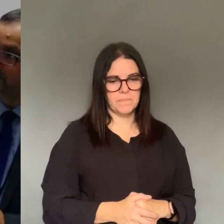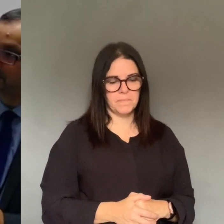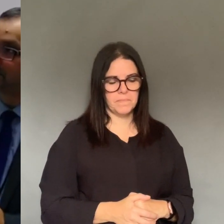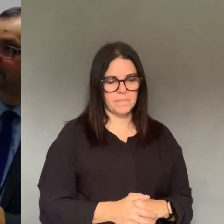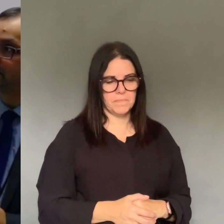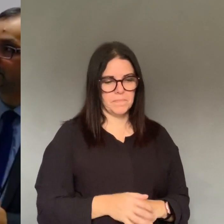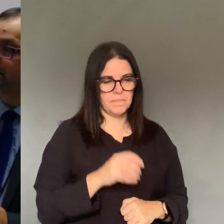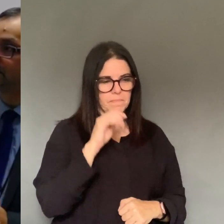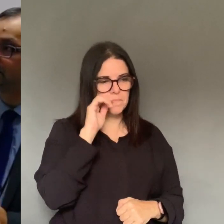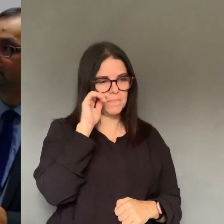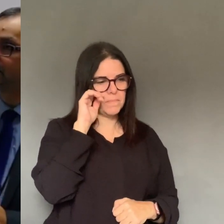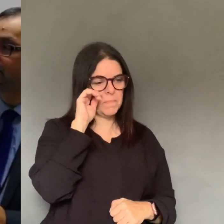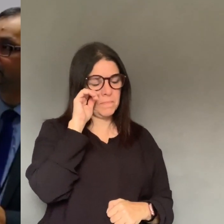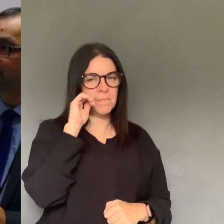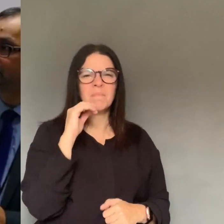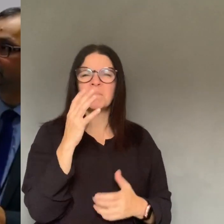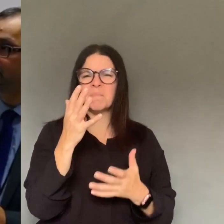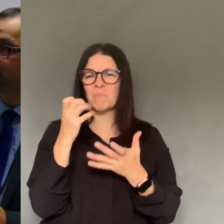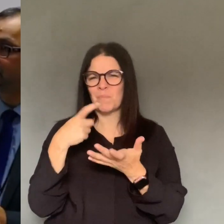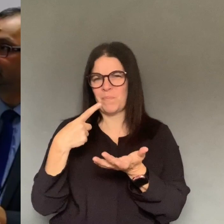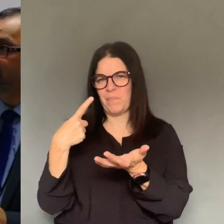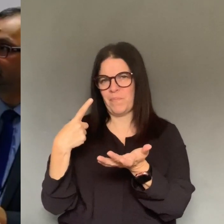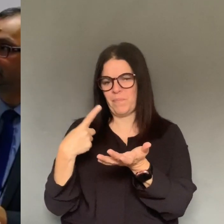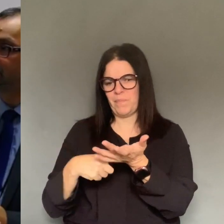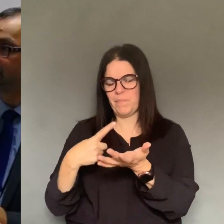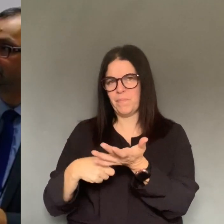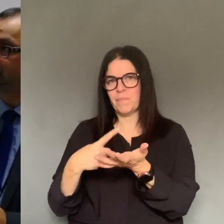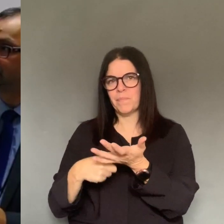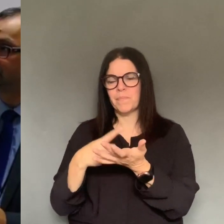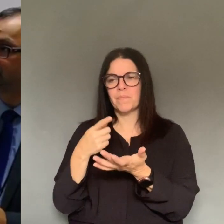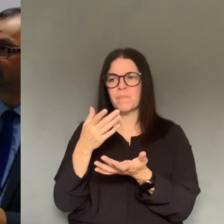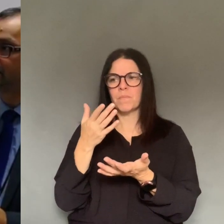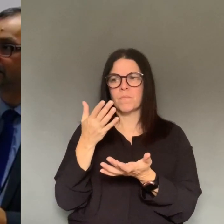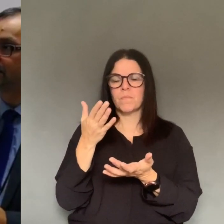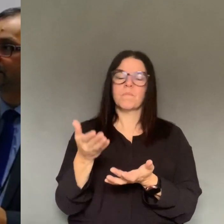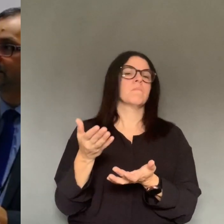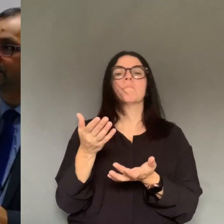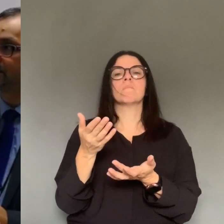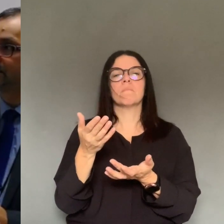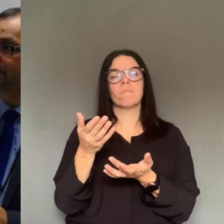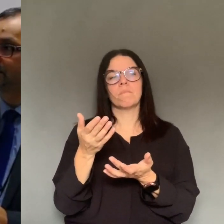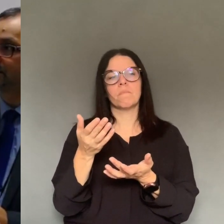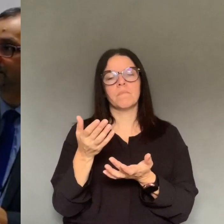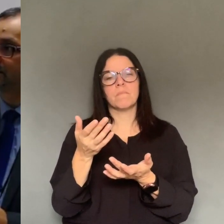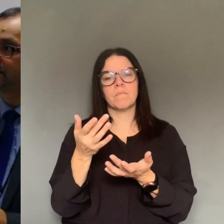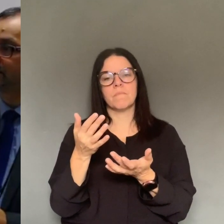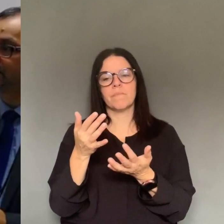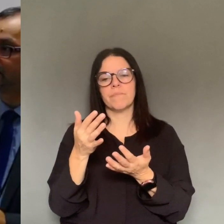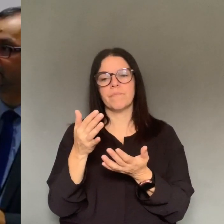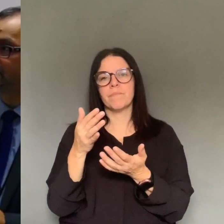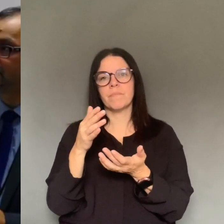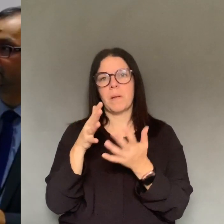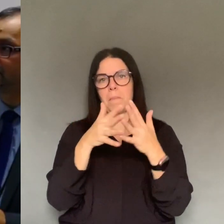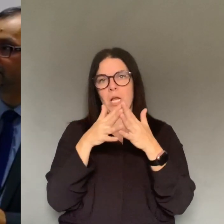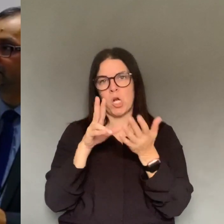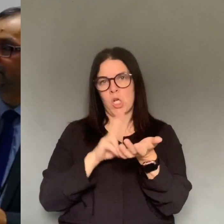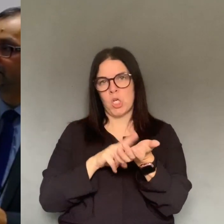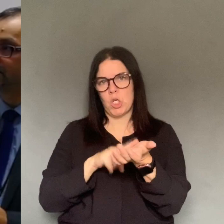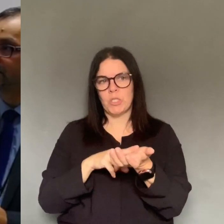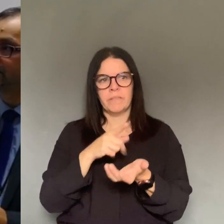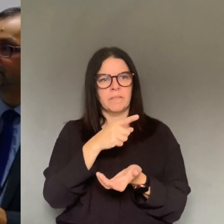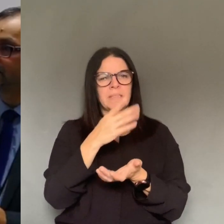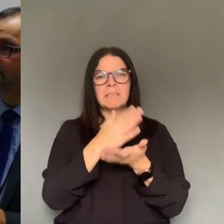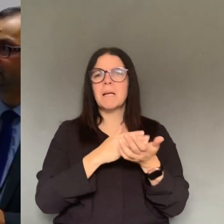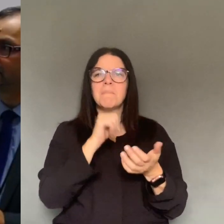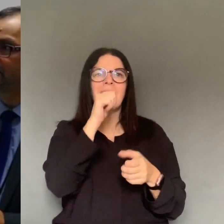front line, and a lot of them feel discriminated against because they can't go to the bank. They can't go grocery shopping. One tried to